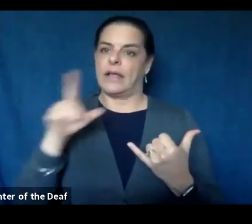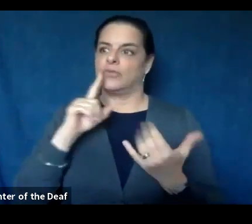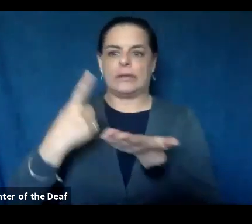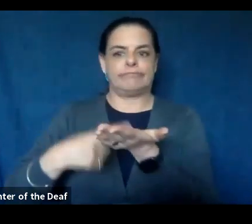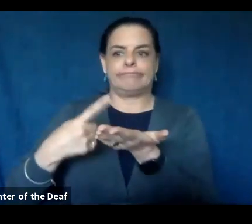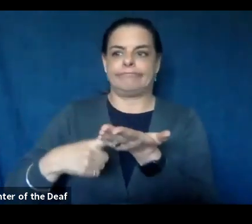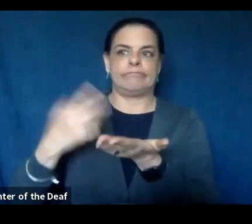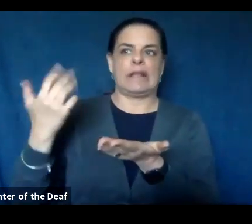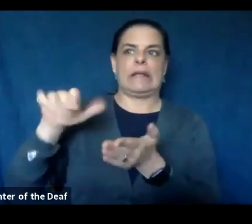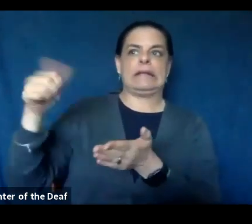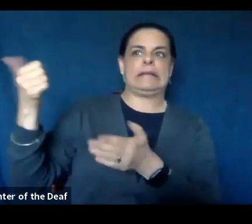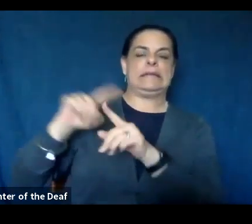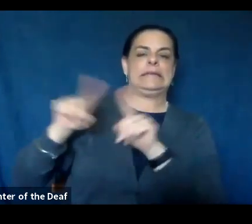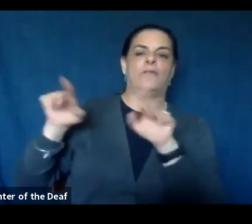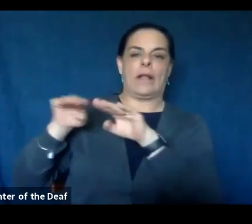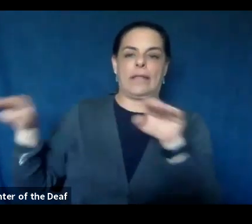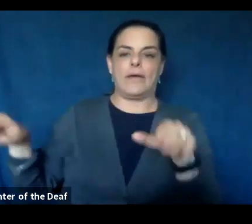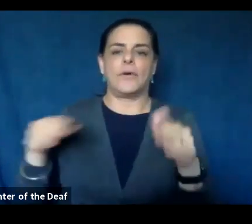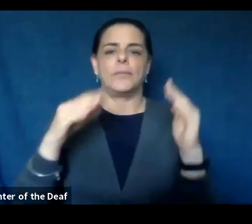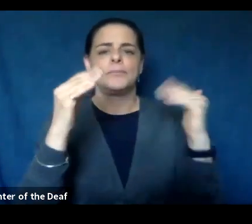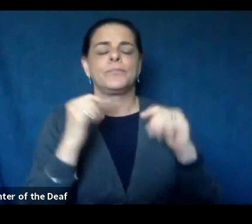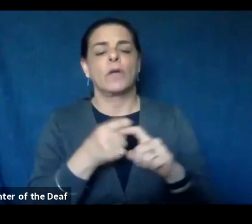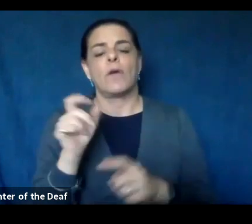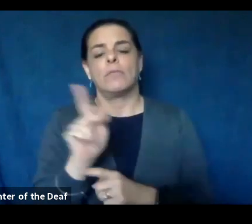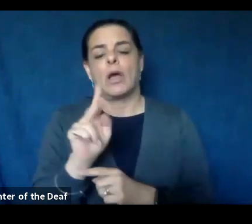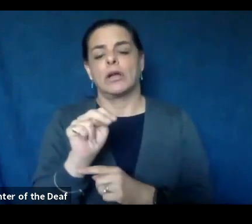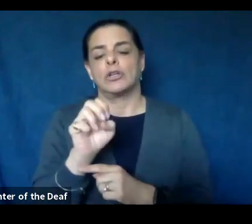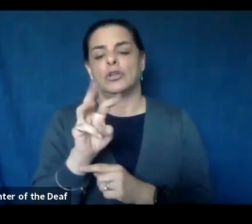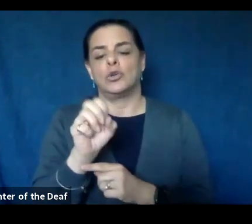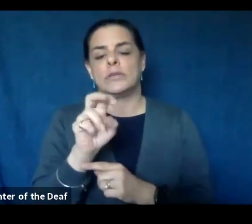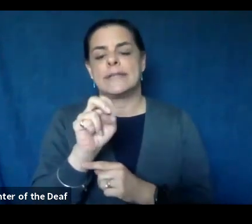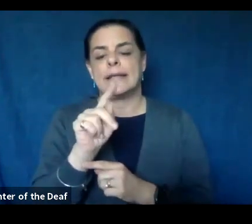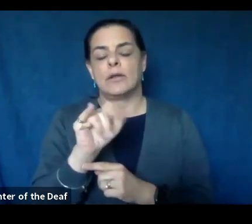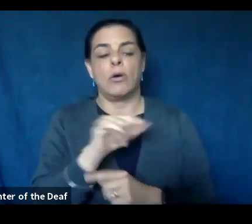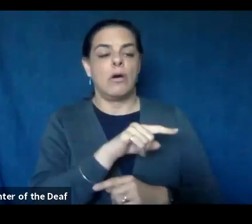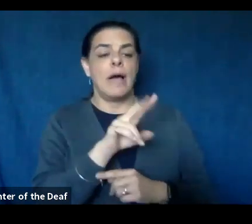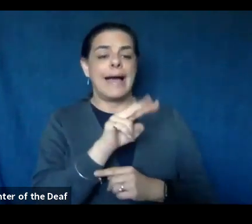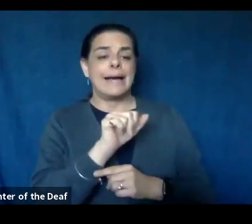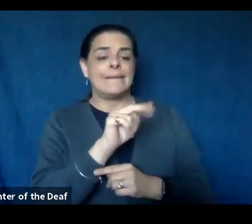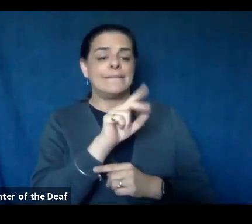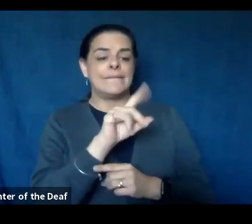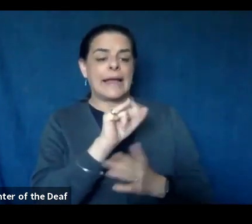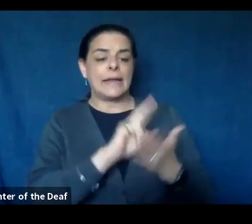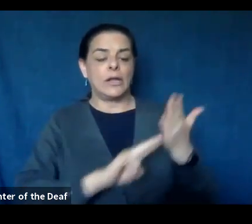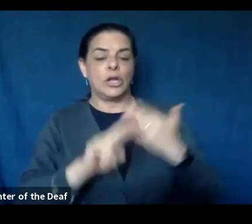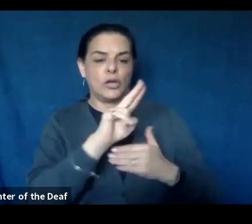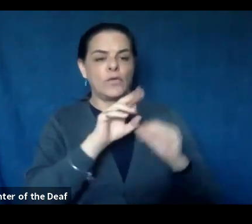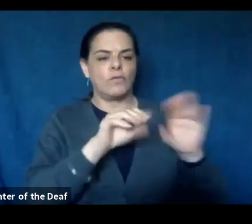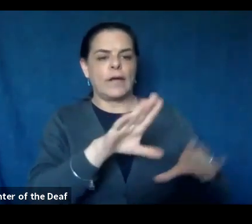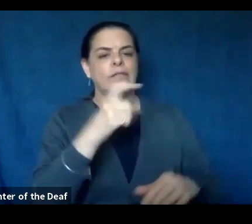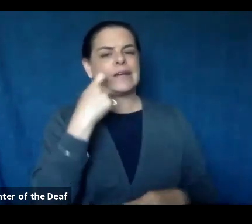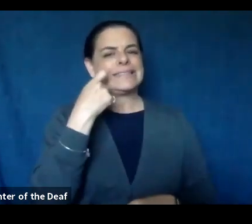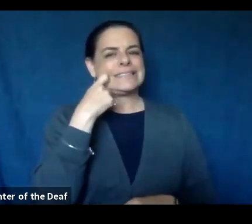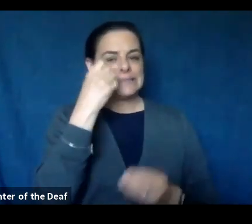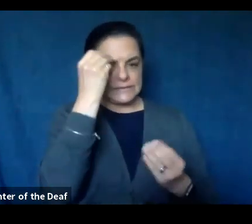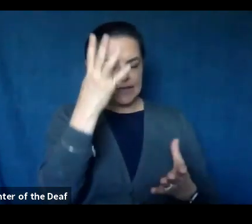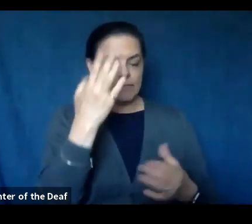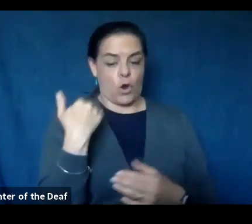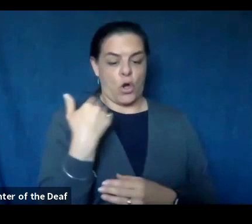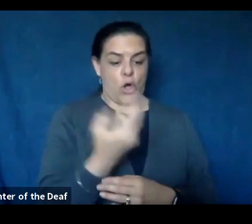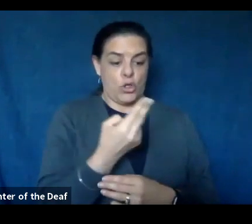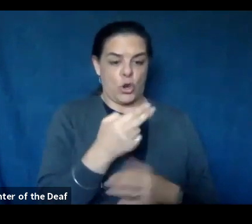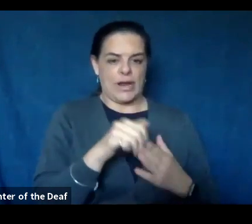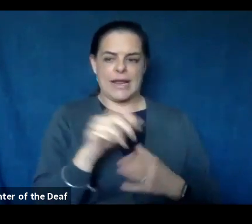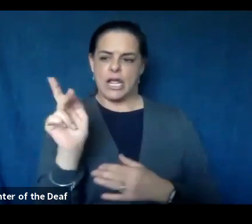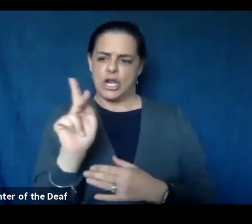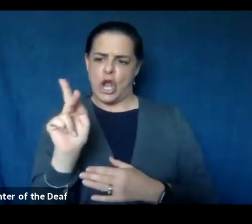level. From the Sentinel, Vanderbilt University released their latest data on COVID-19 Thursday, and the Knoxville region